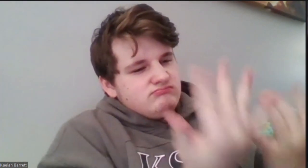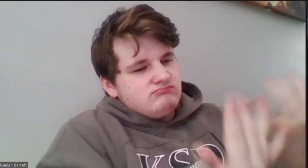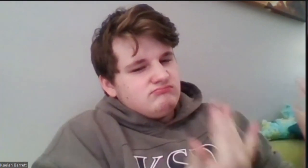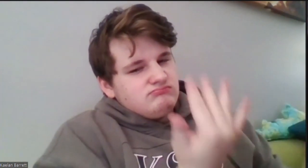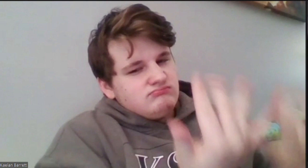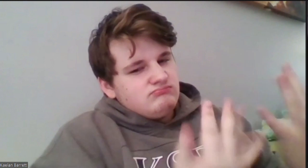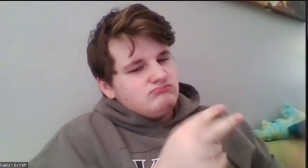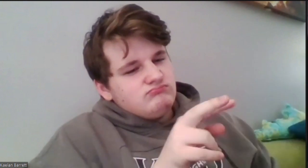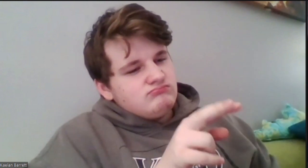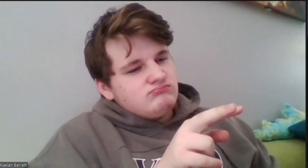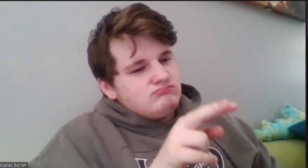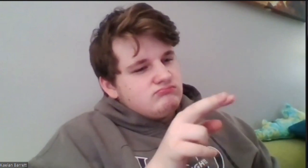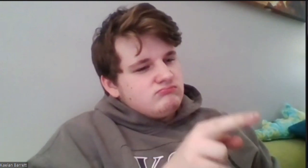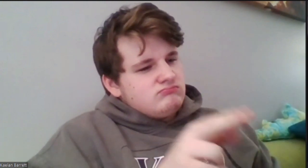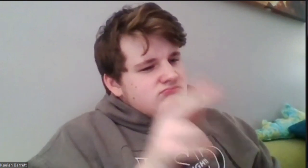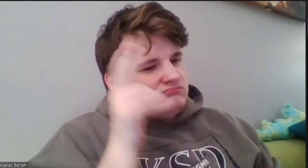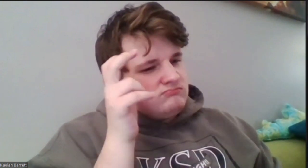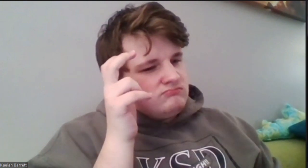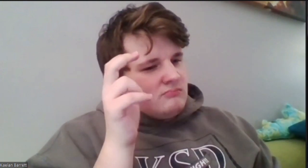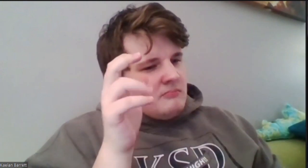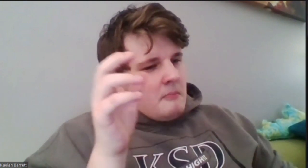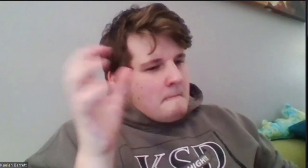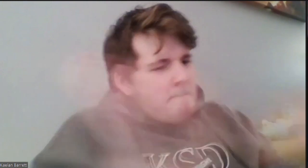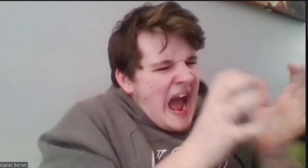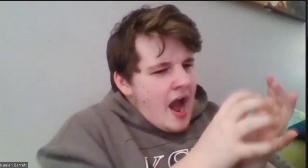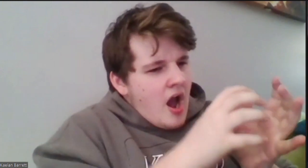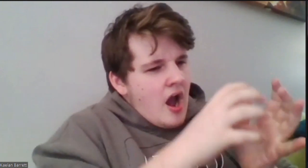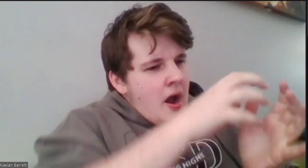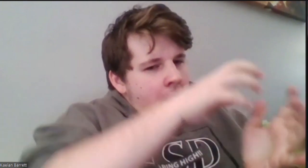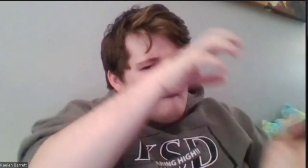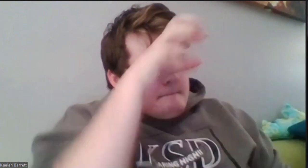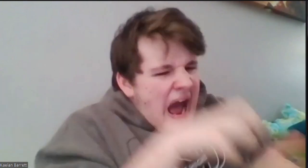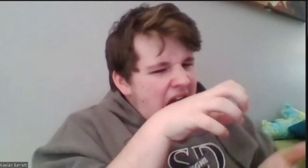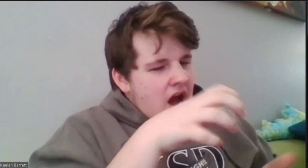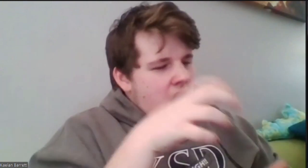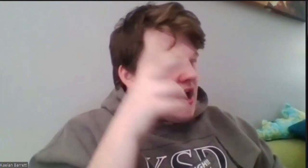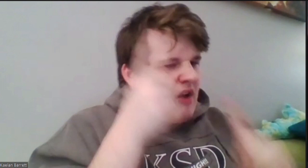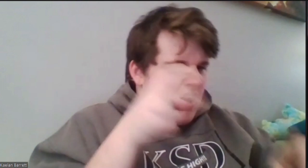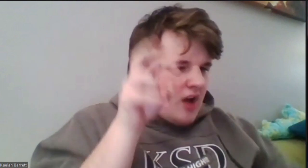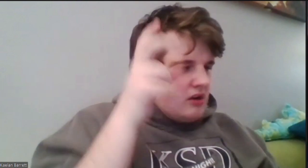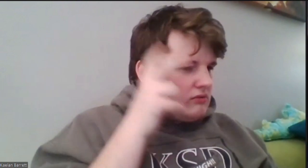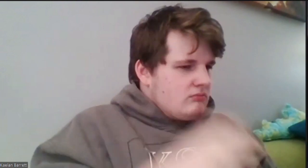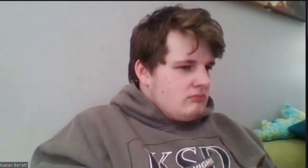watching the fire crackling there, and he hears this bow, bow. He's